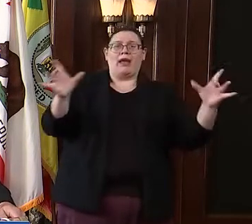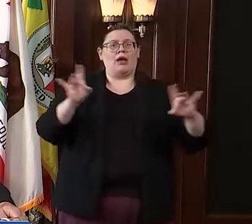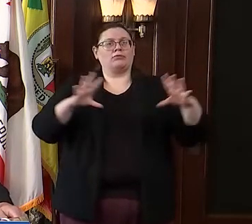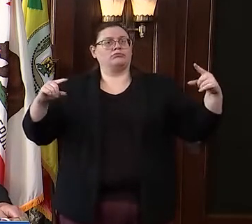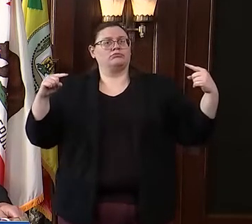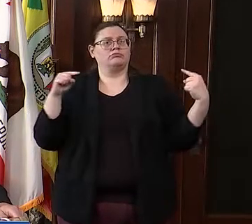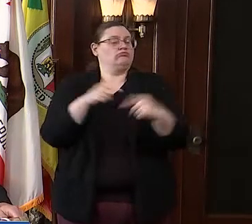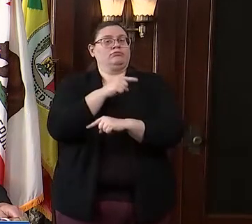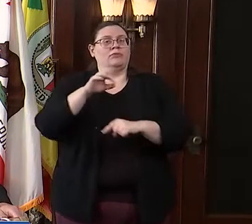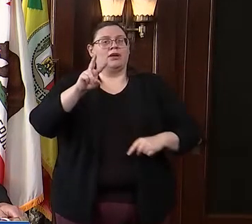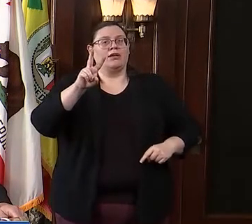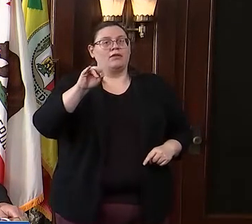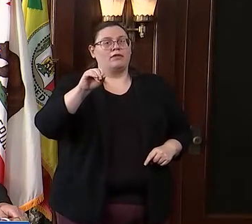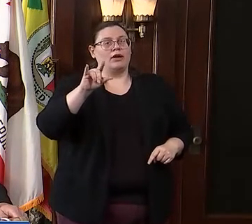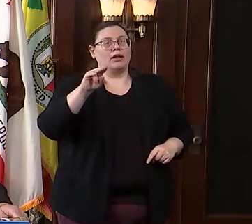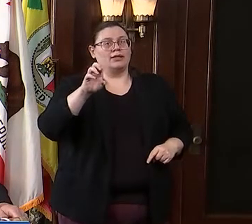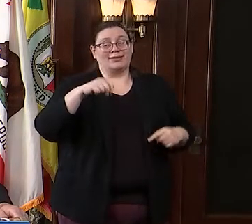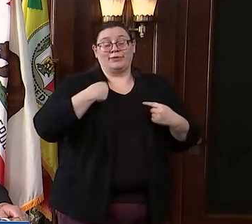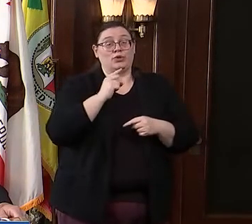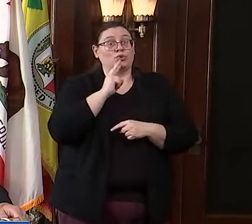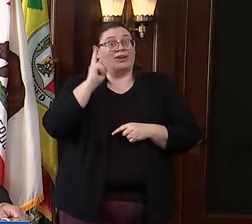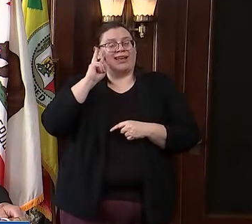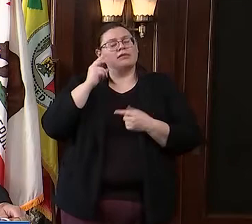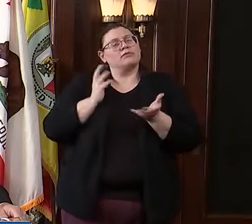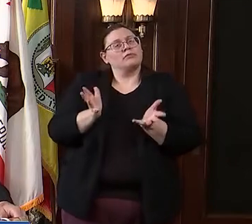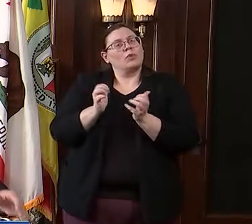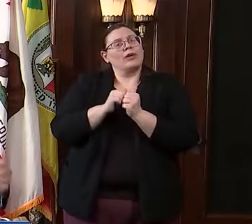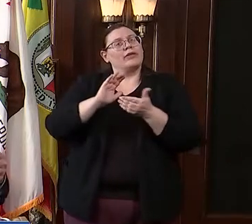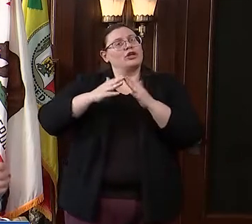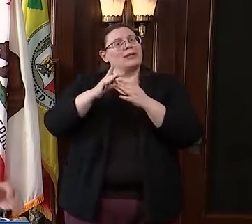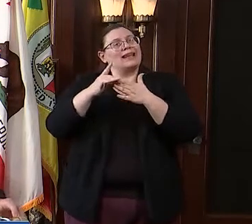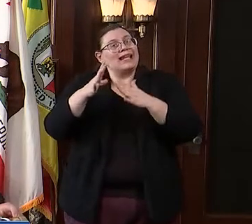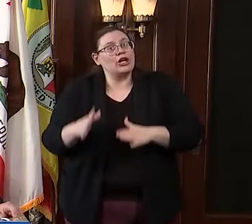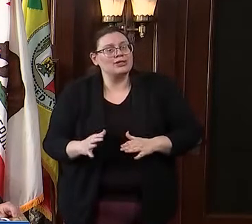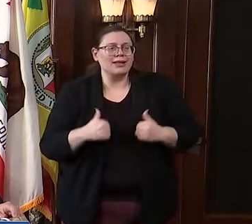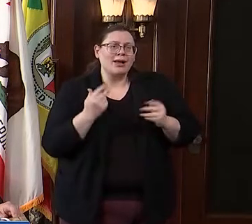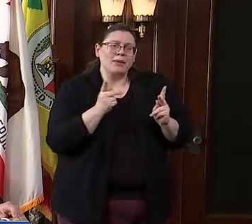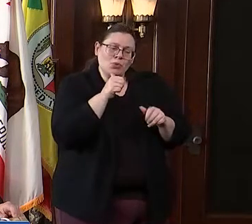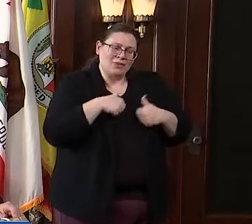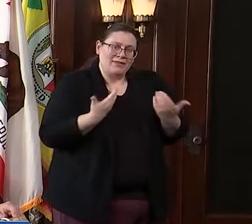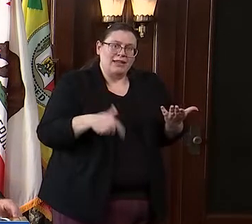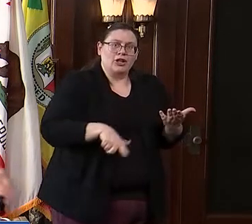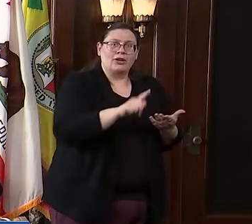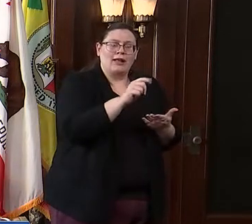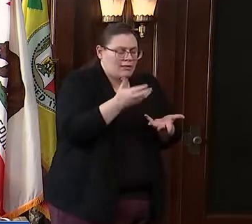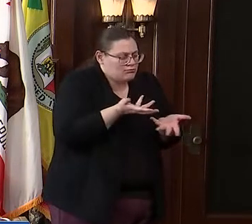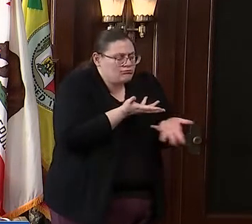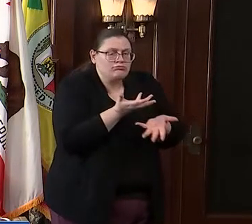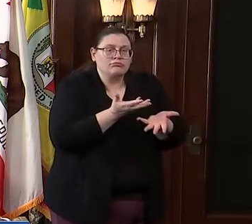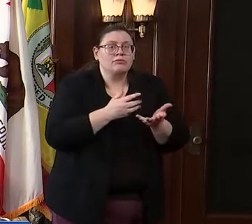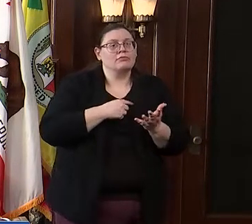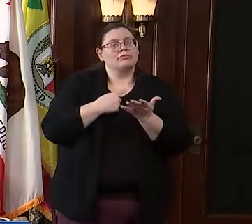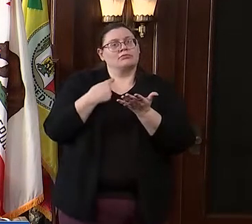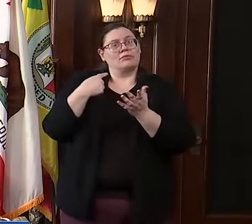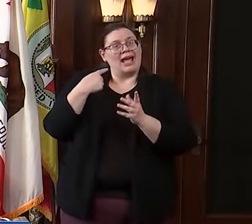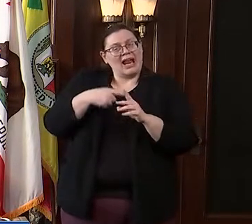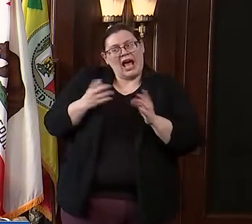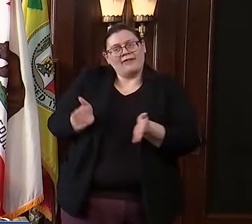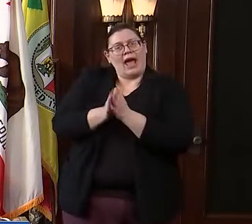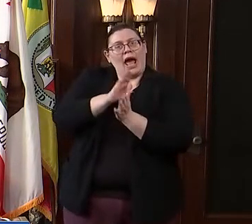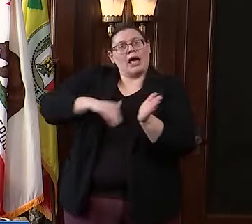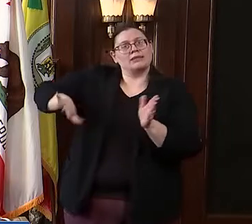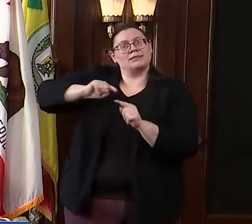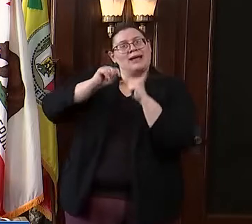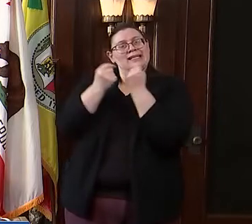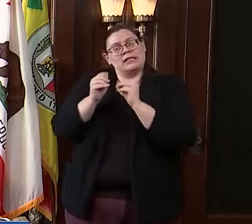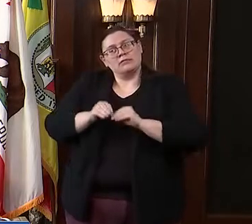for the last 2 days with community leaders, with young Angelenos, and I've asked my team to do the same thing across